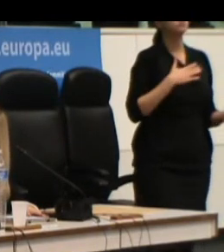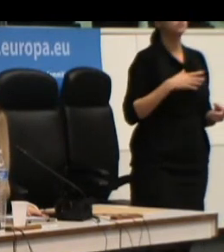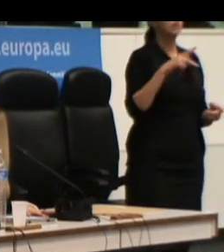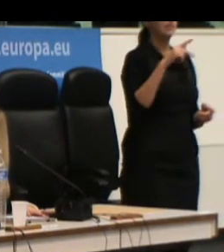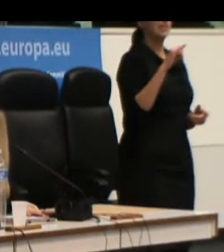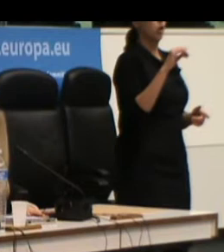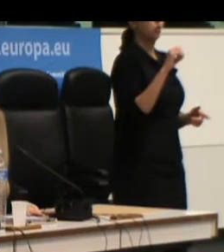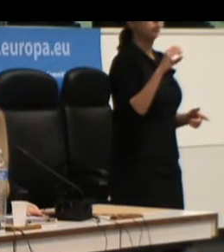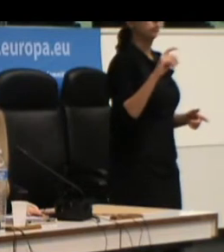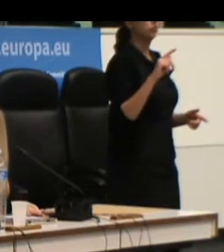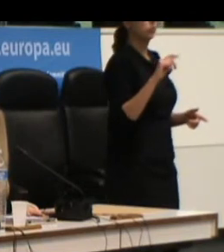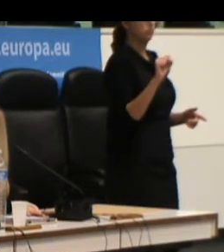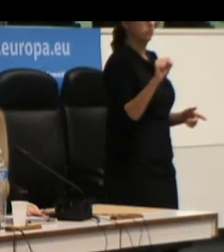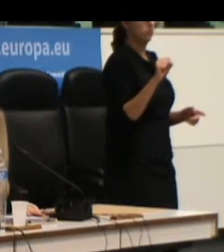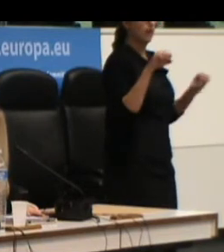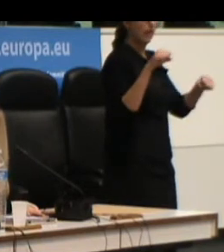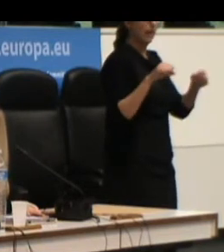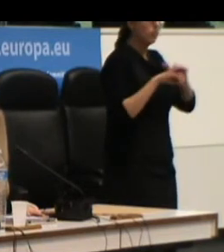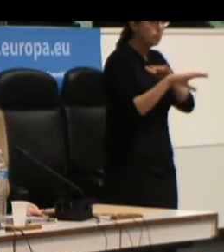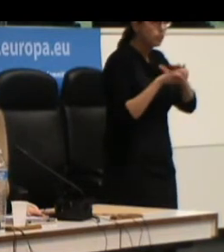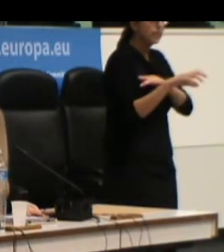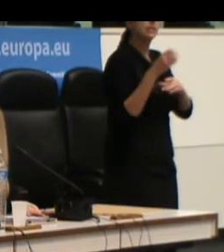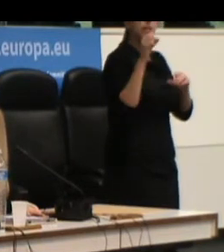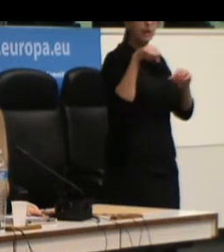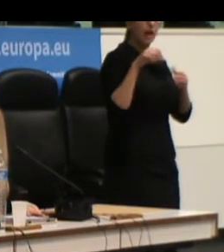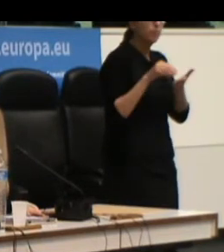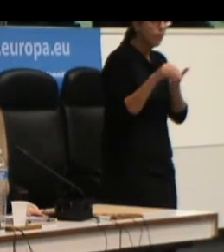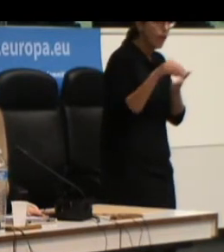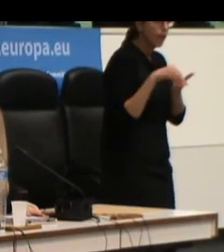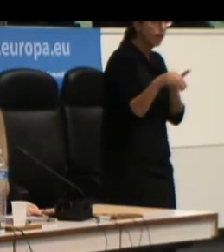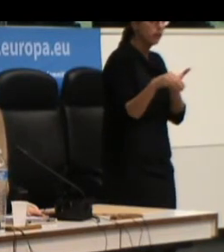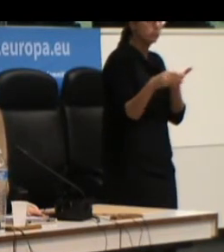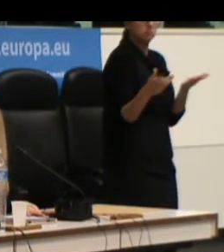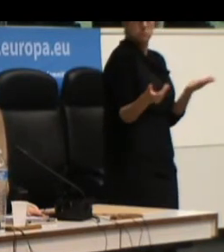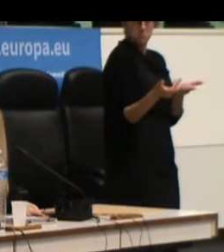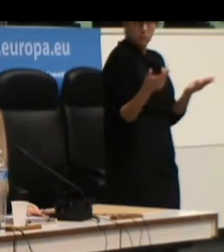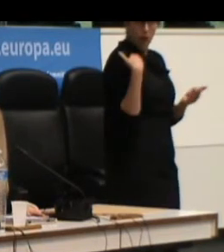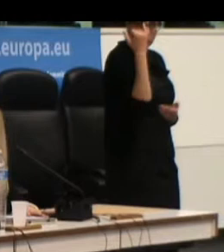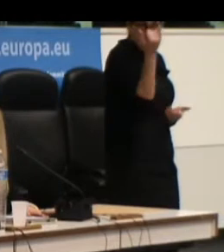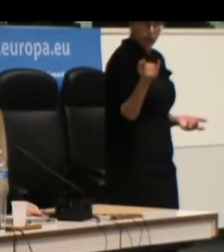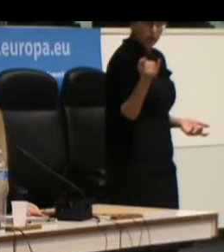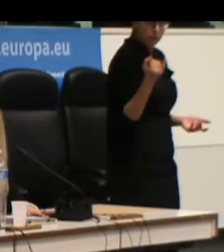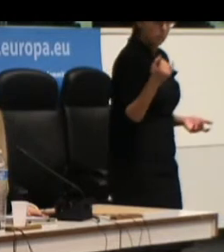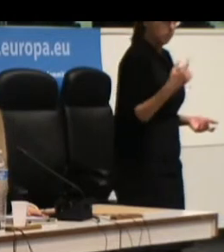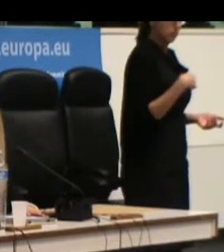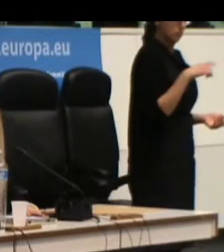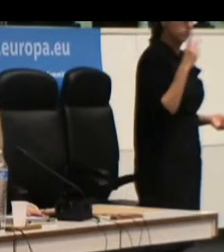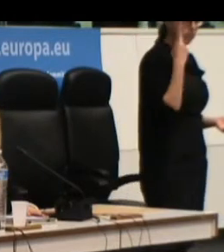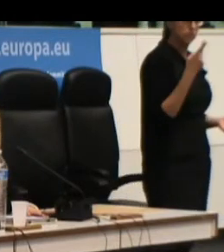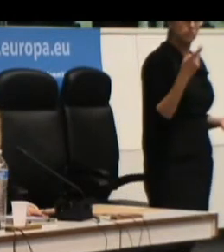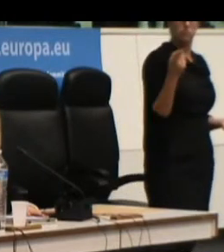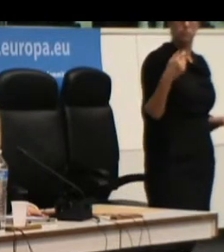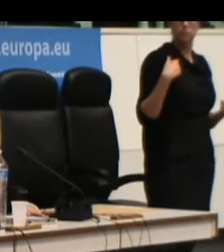instance, where you can print, where you can pay. This kind of thing. And we found that this has worked extremely